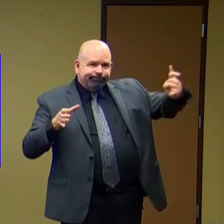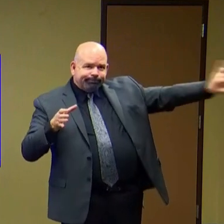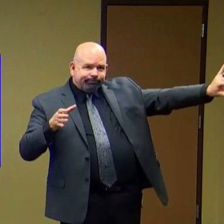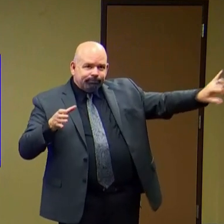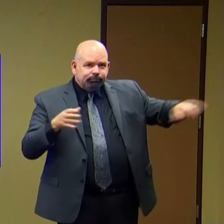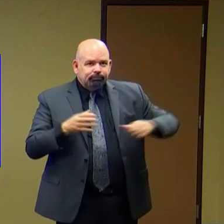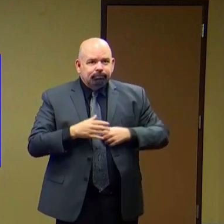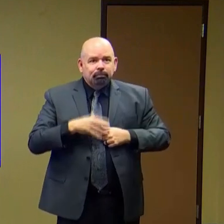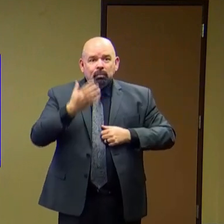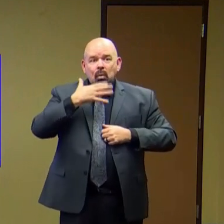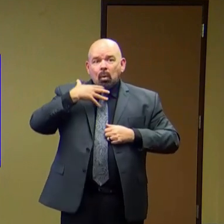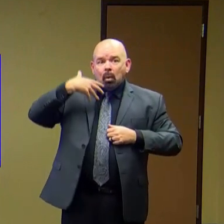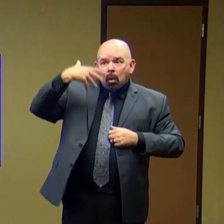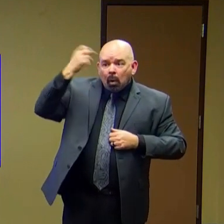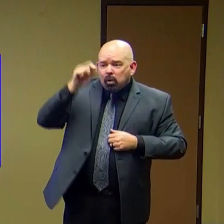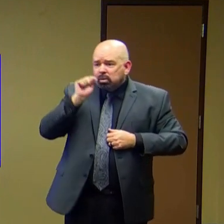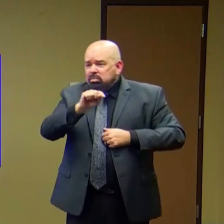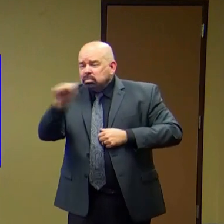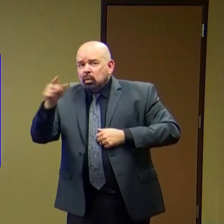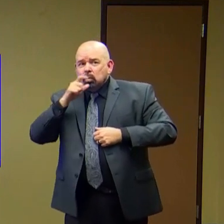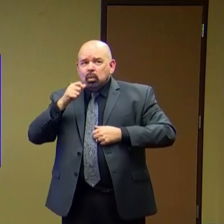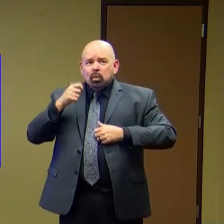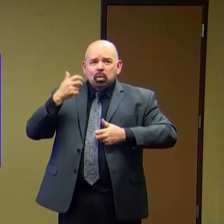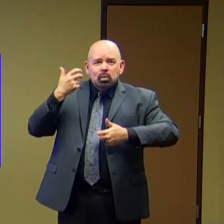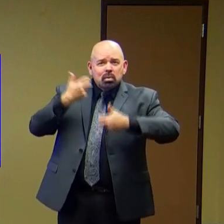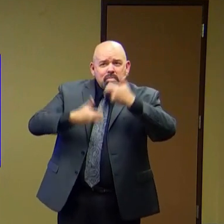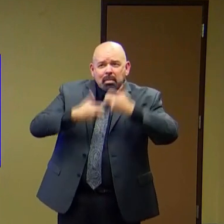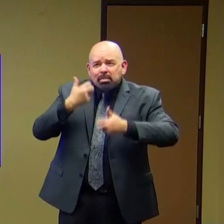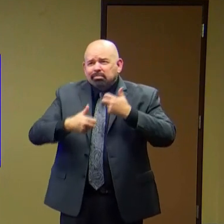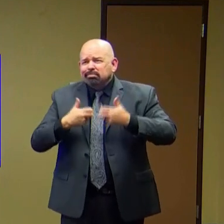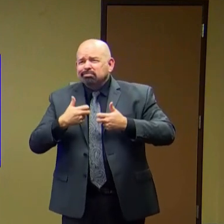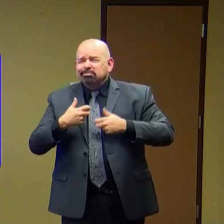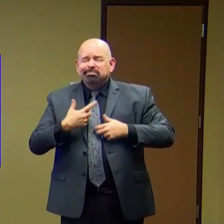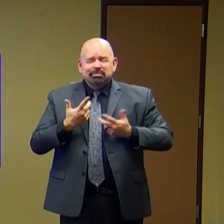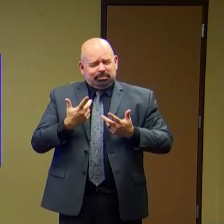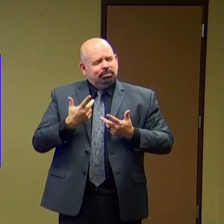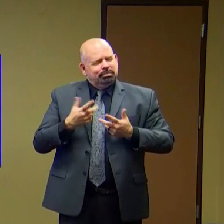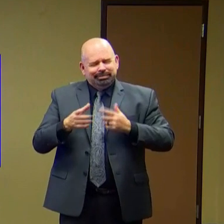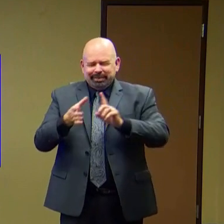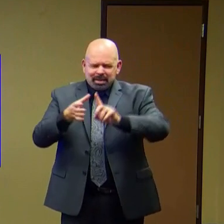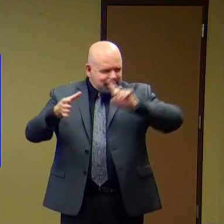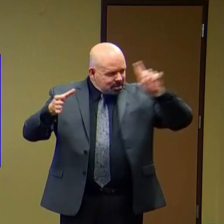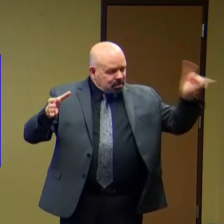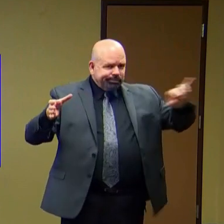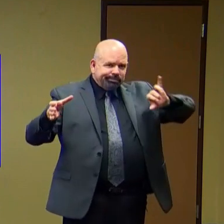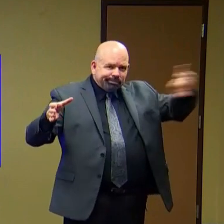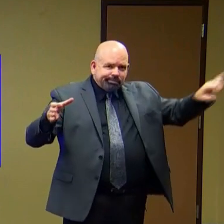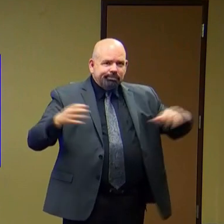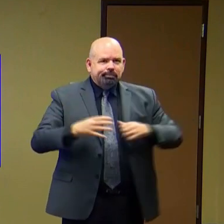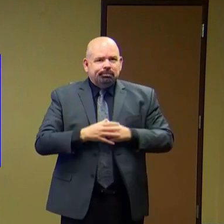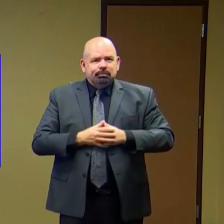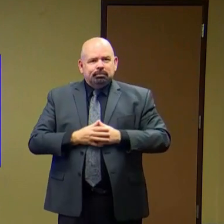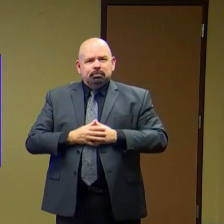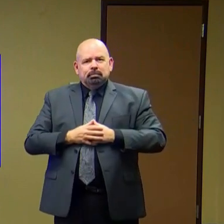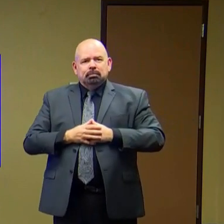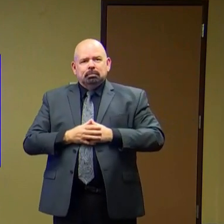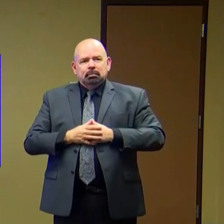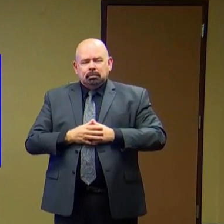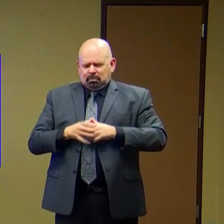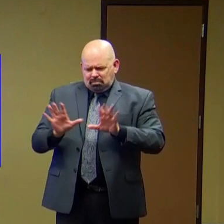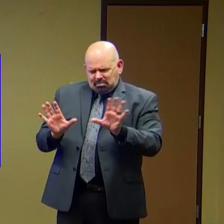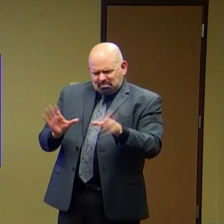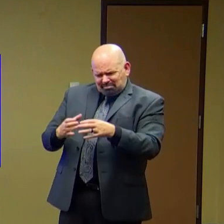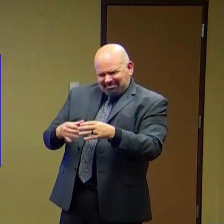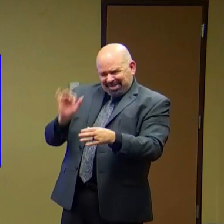people. And as much as possible, again, we want to stay with a group that we're regularly around and